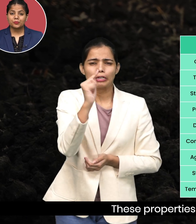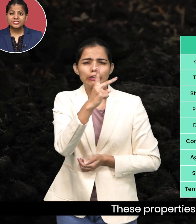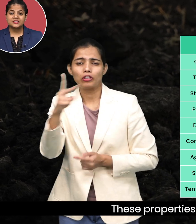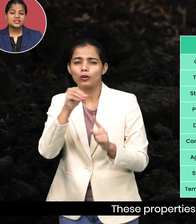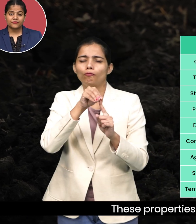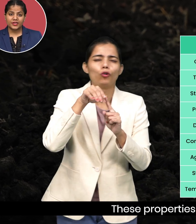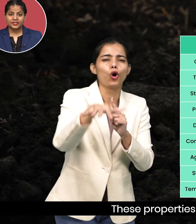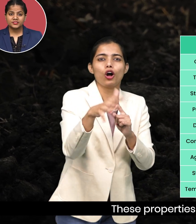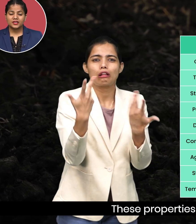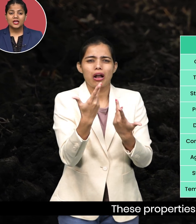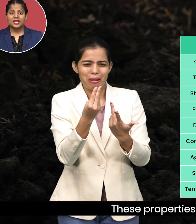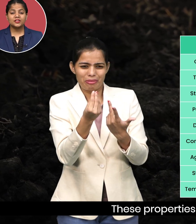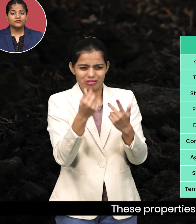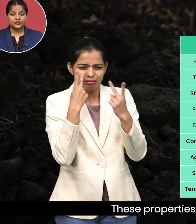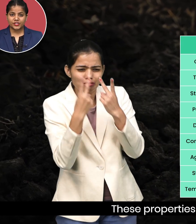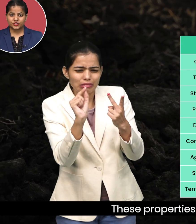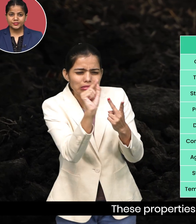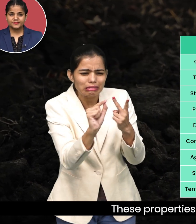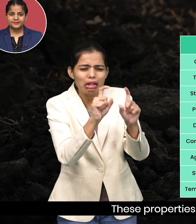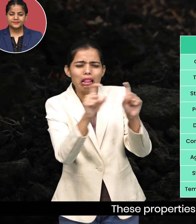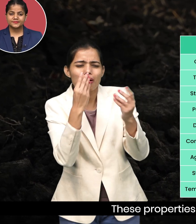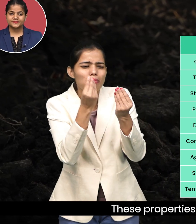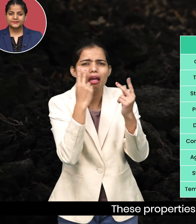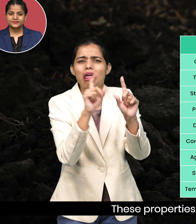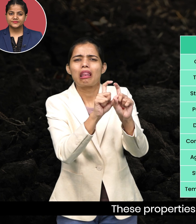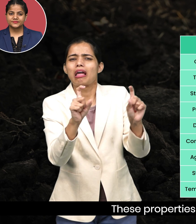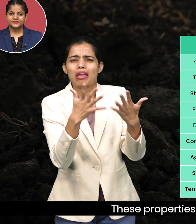These properties affect infiltration,